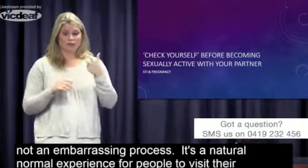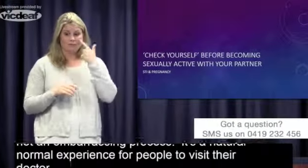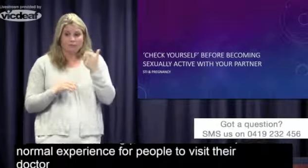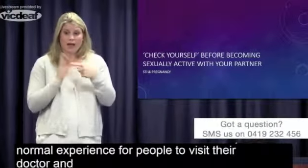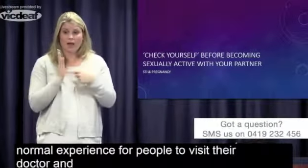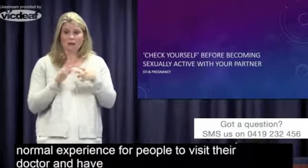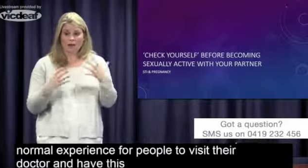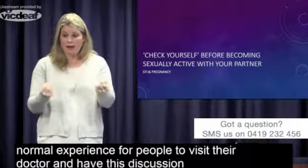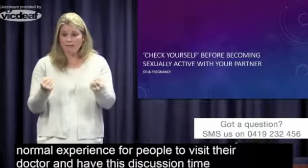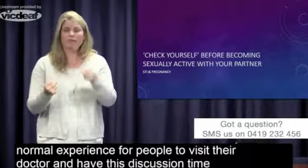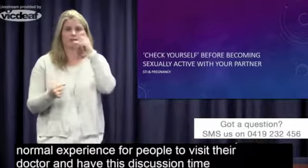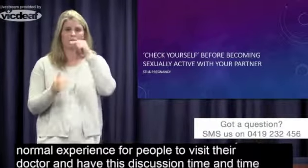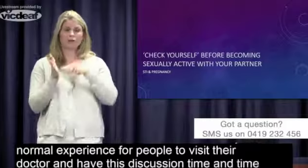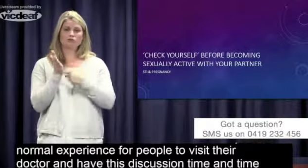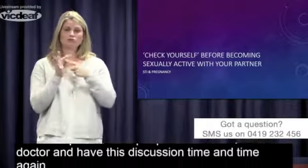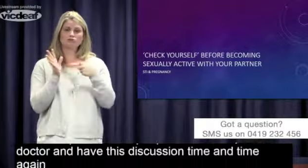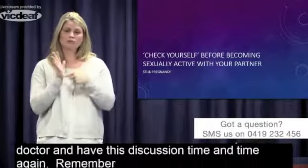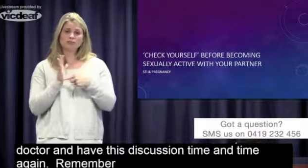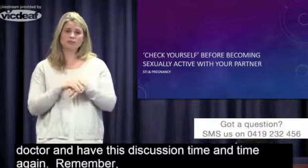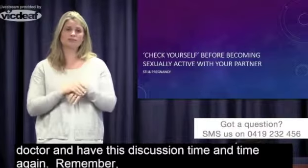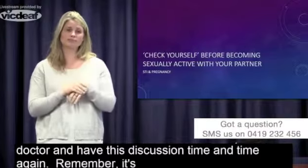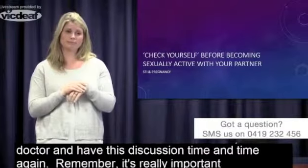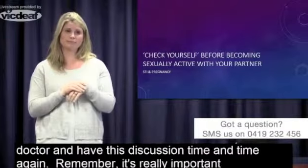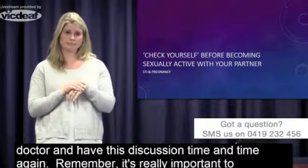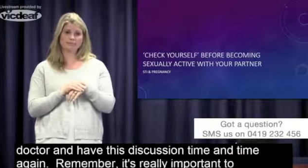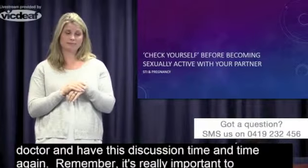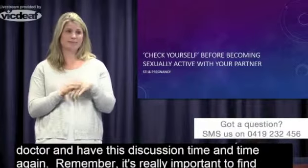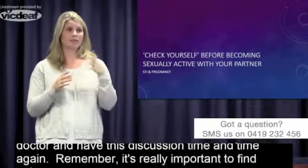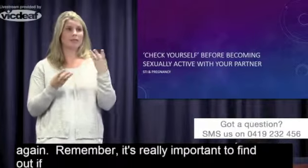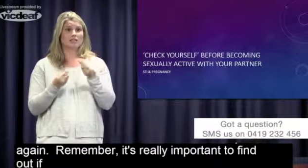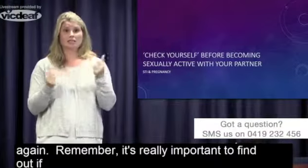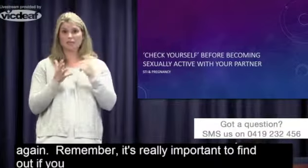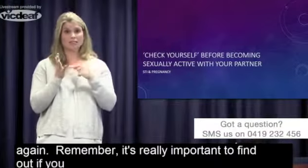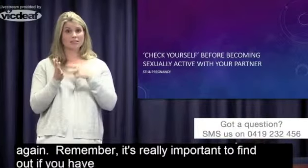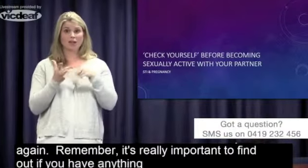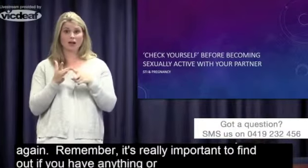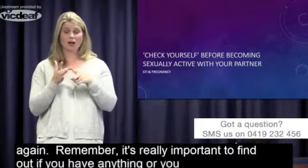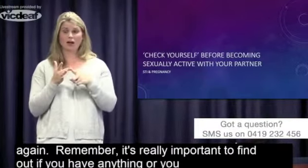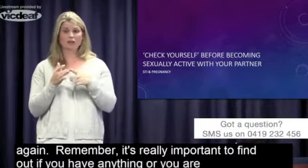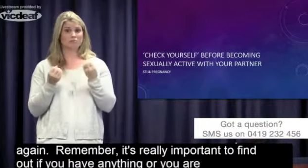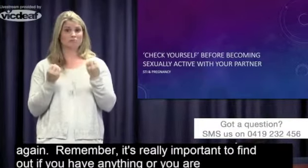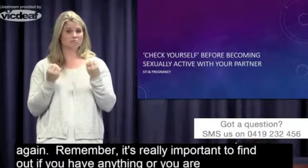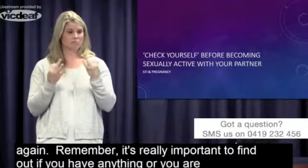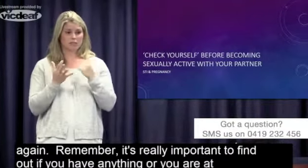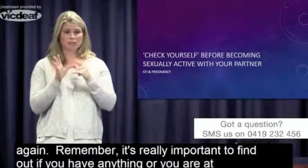Remember, it's really important to find out if you have anything or if you're at risk before you commence a sexual